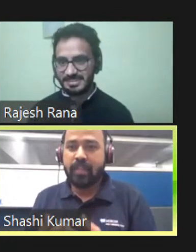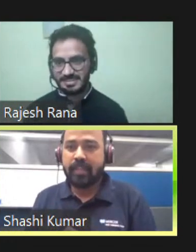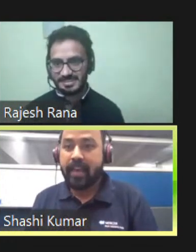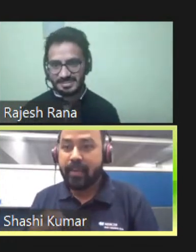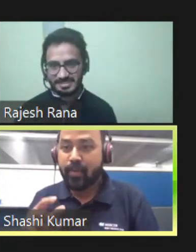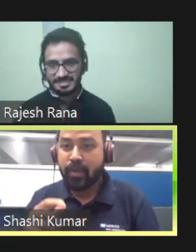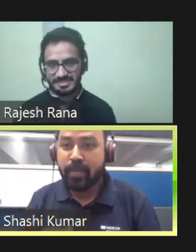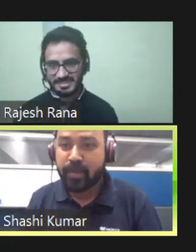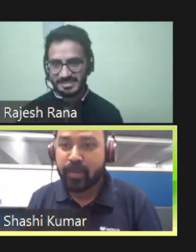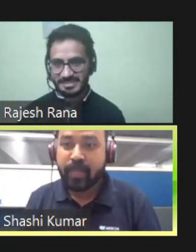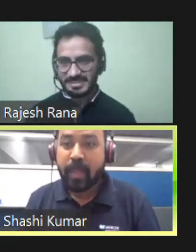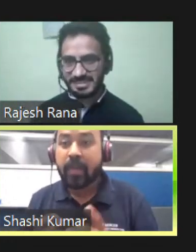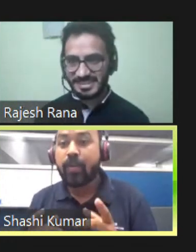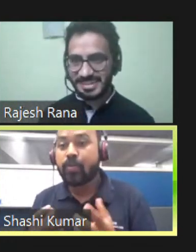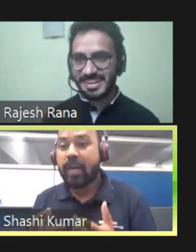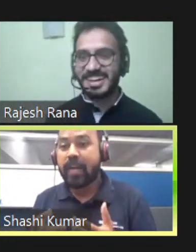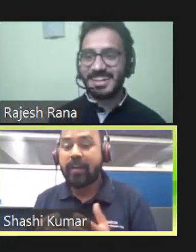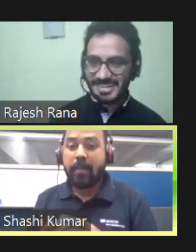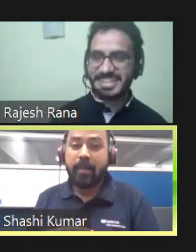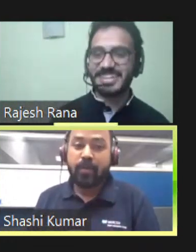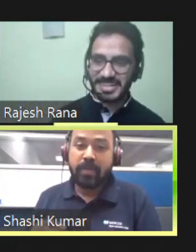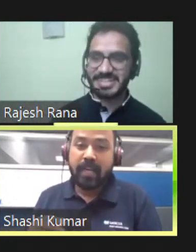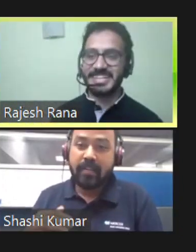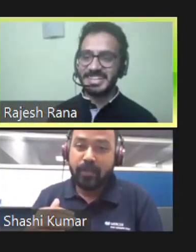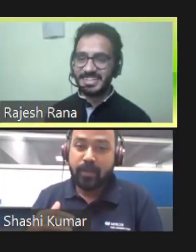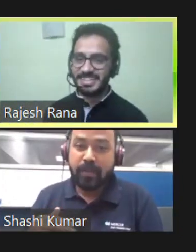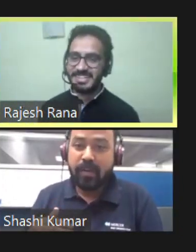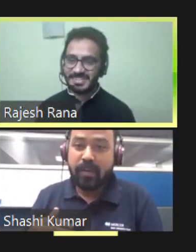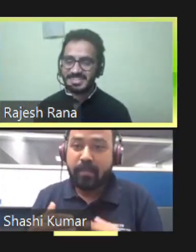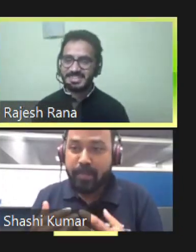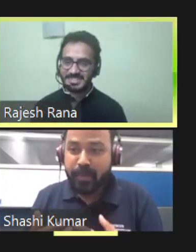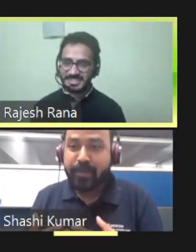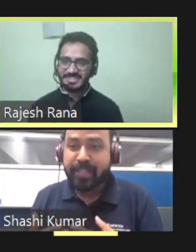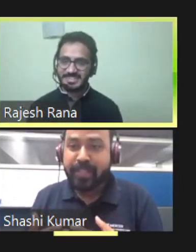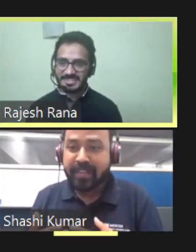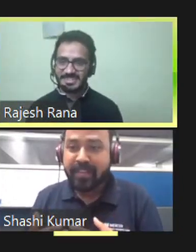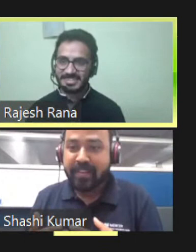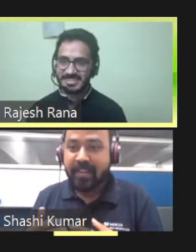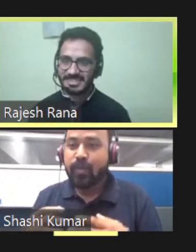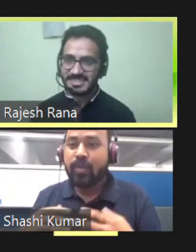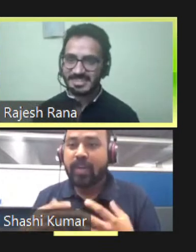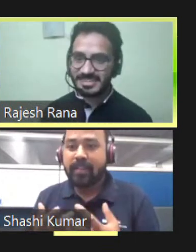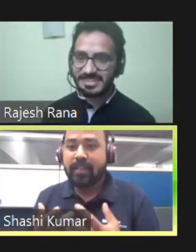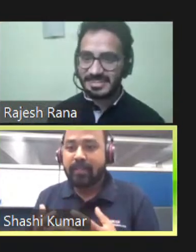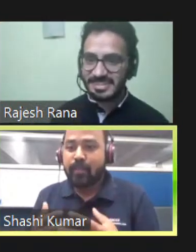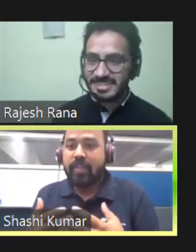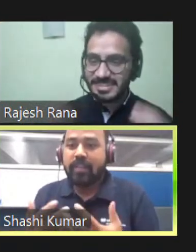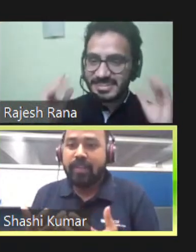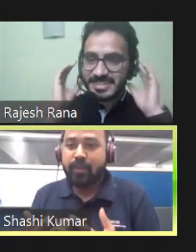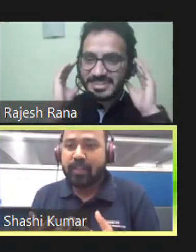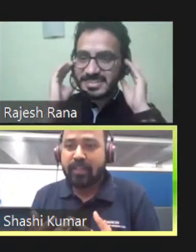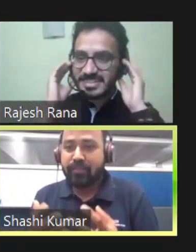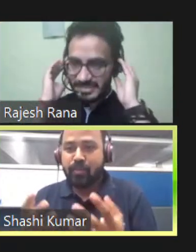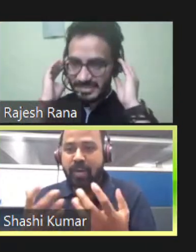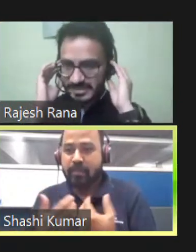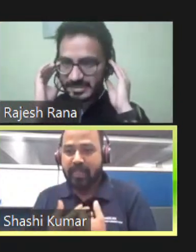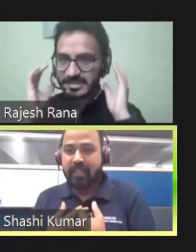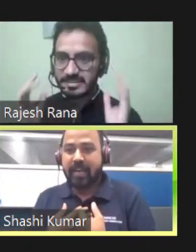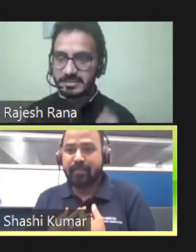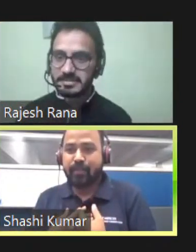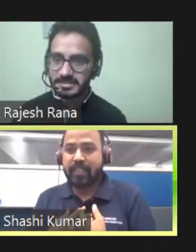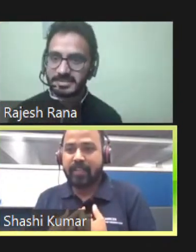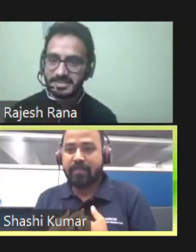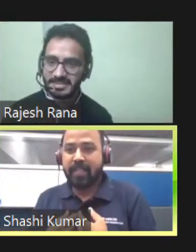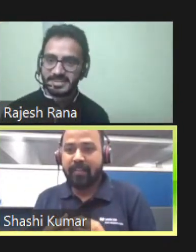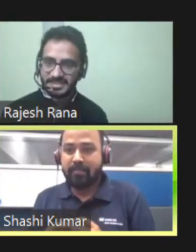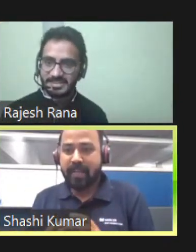jargon. Hey, you are on mute. Because why? Because by Definitely. muting, you can't convey yourself. If you ask me, I